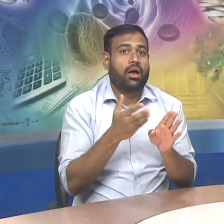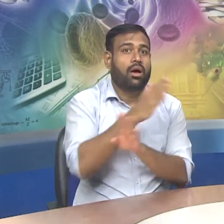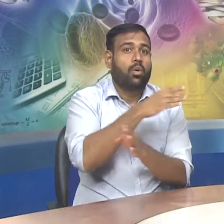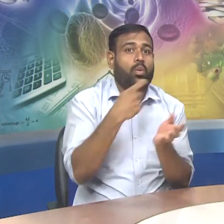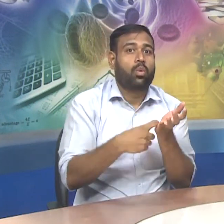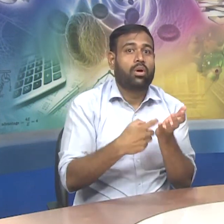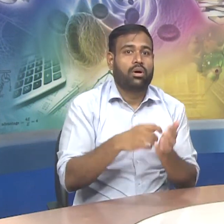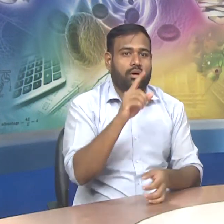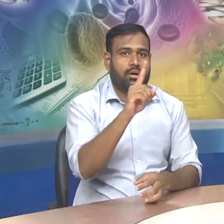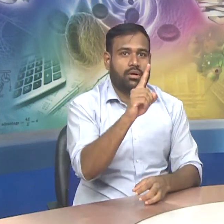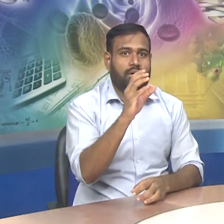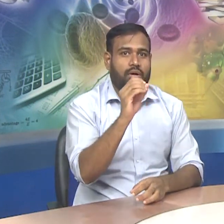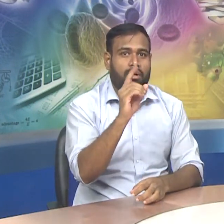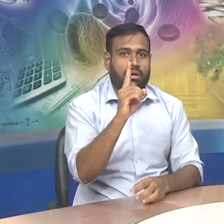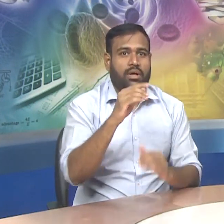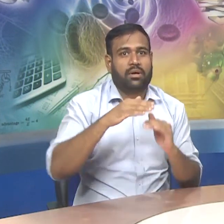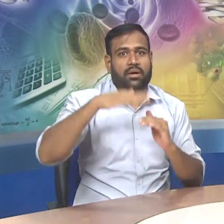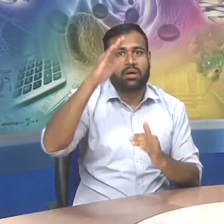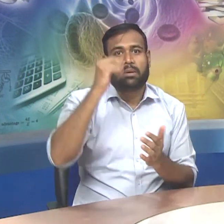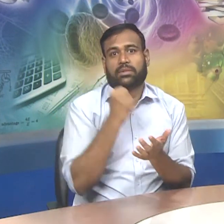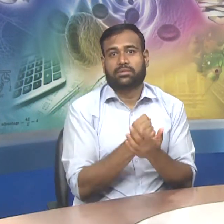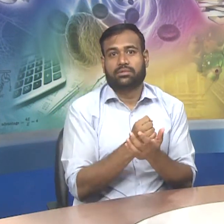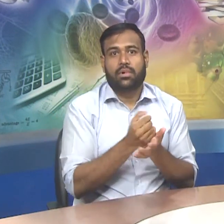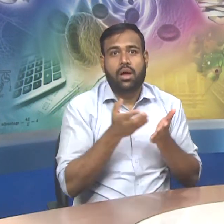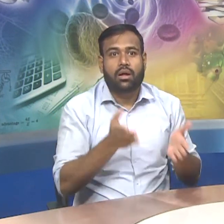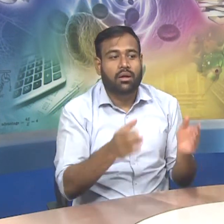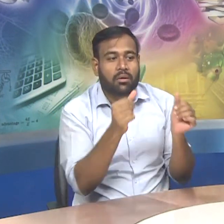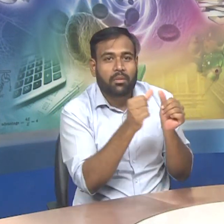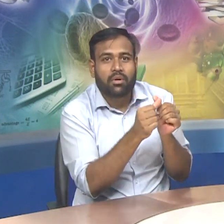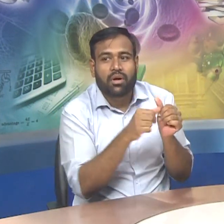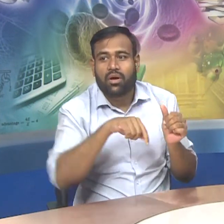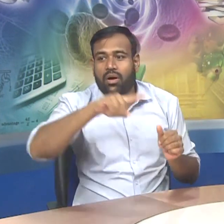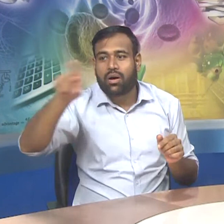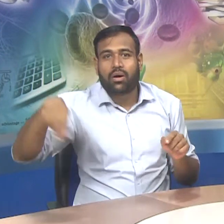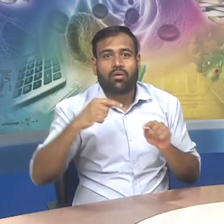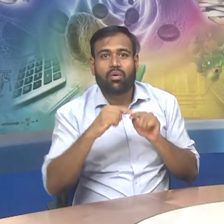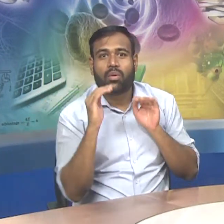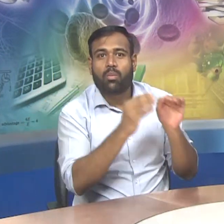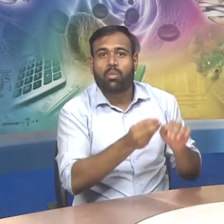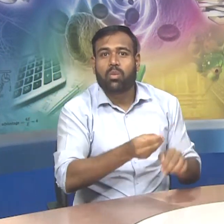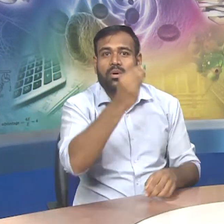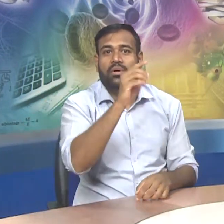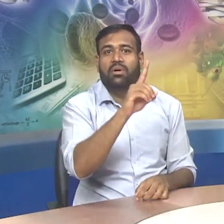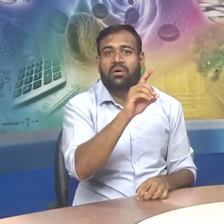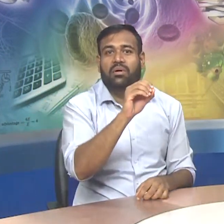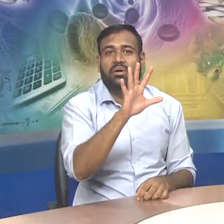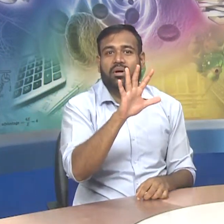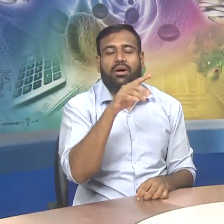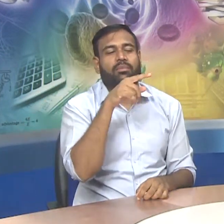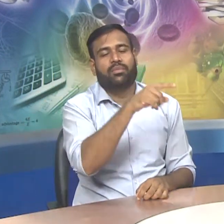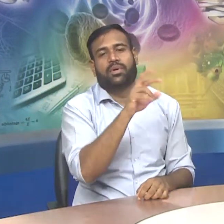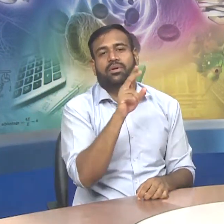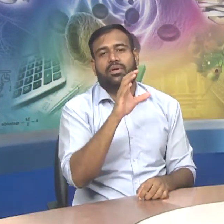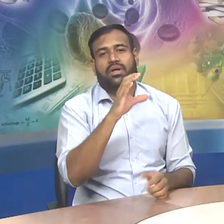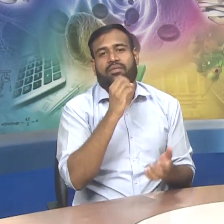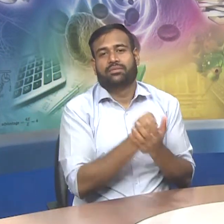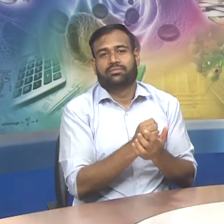So since A reaches quota as he declared elected as the president, so A has the